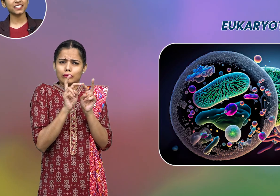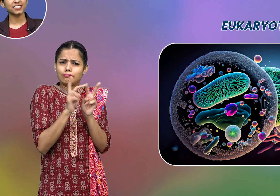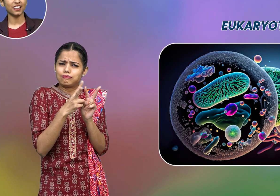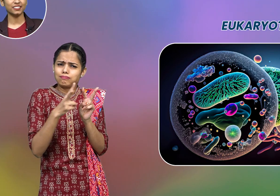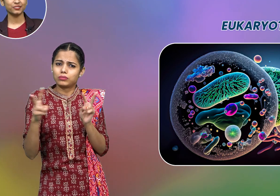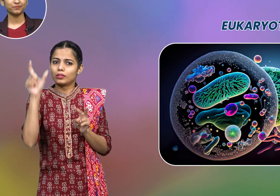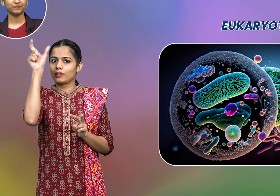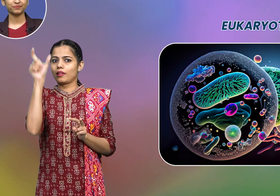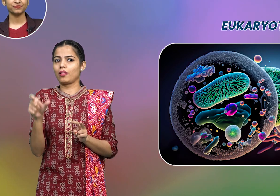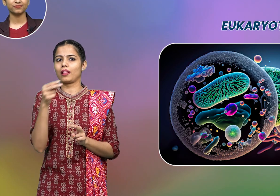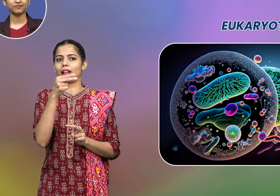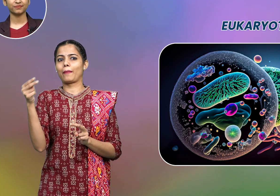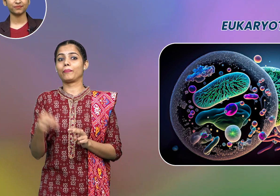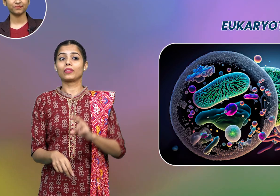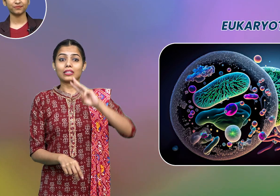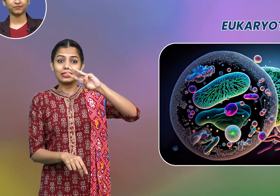Eukaryotic cell.